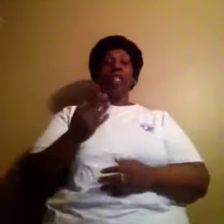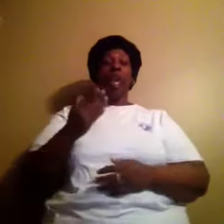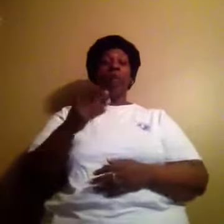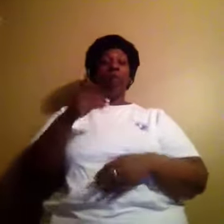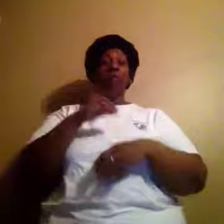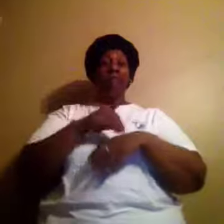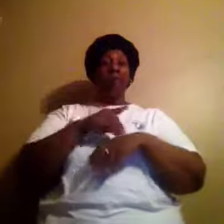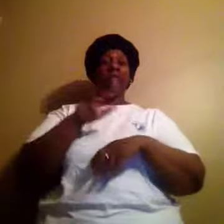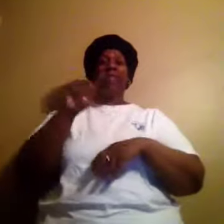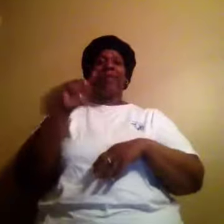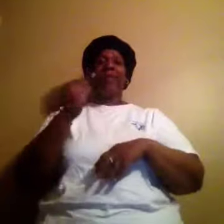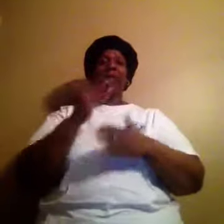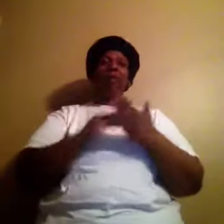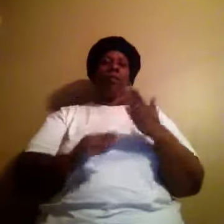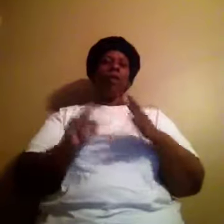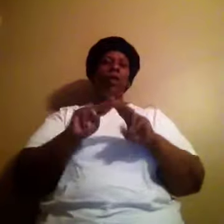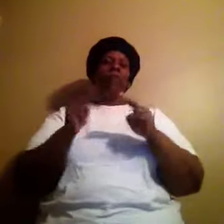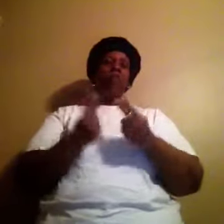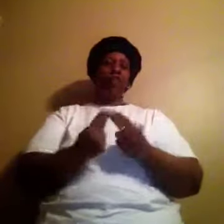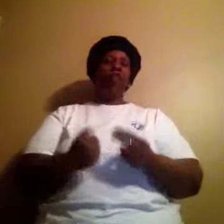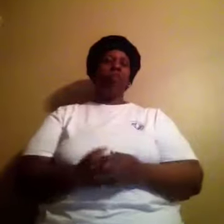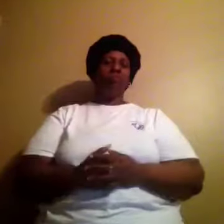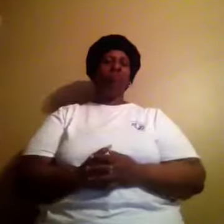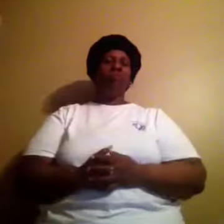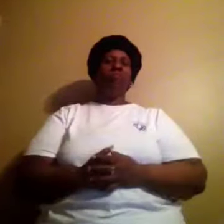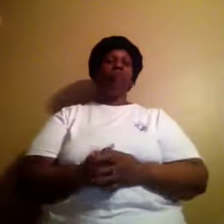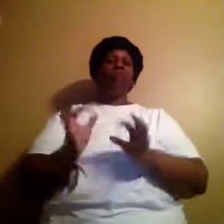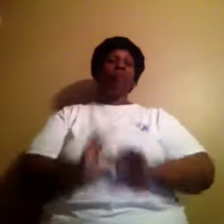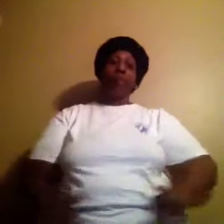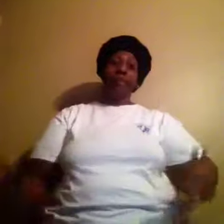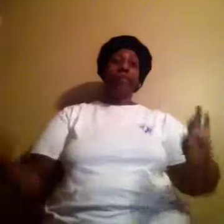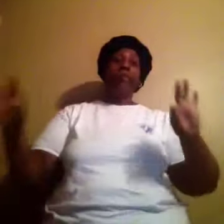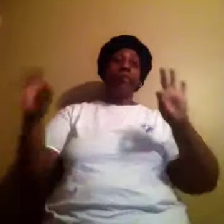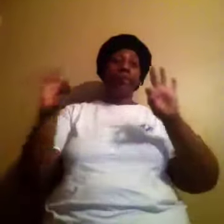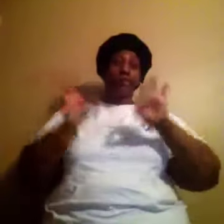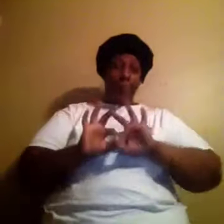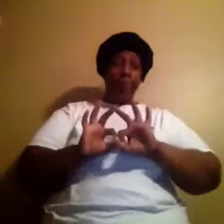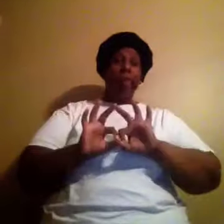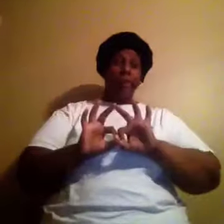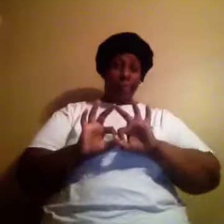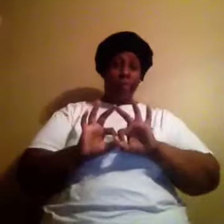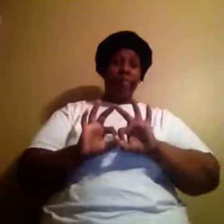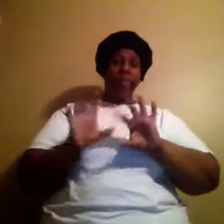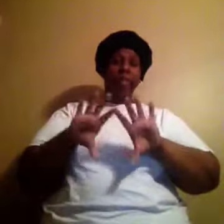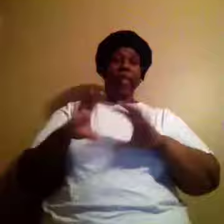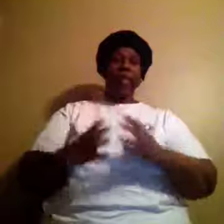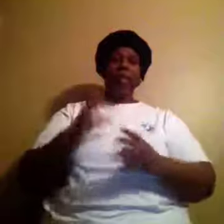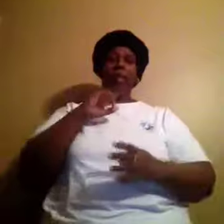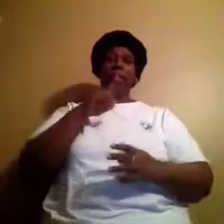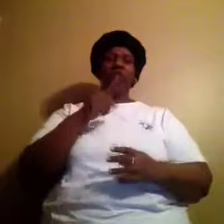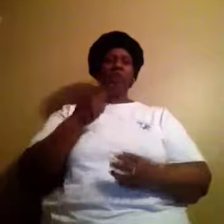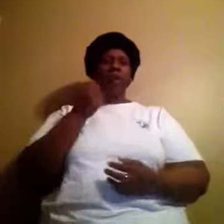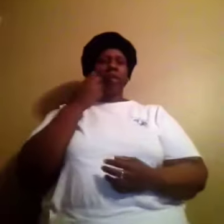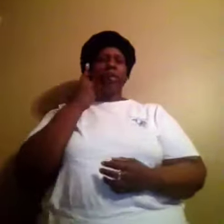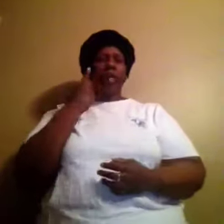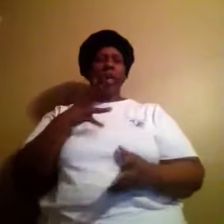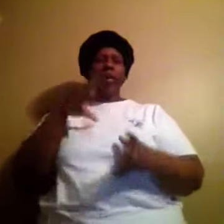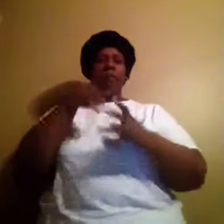of the unit, and it's important in the beginning, first of all, of course, to set the context and to engage the students in that